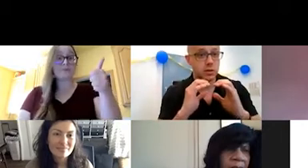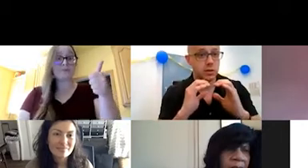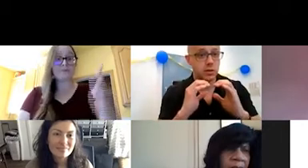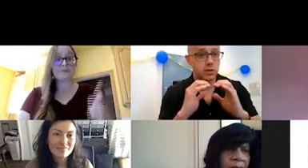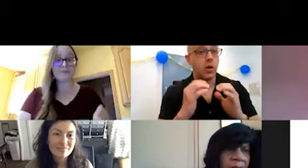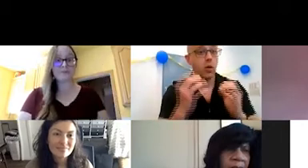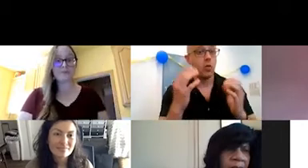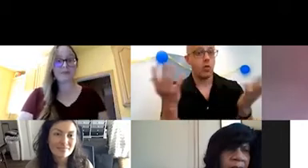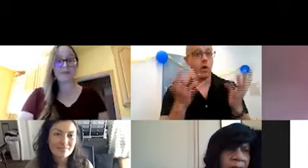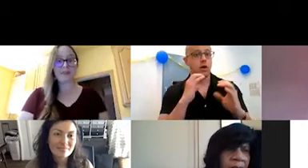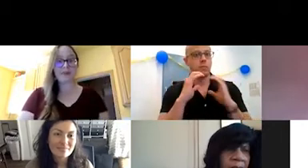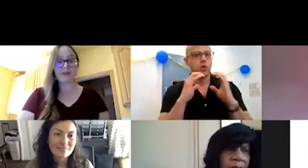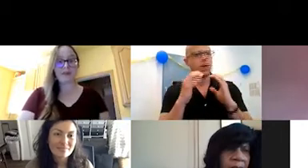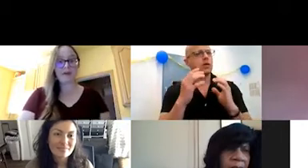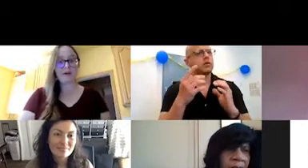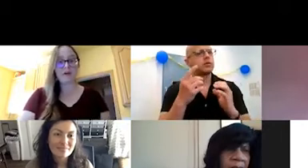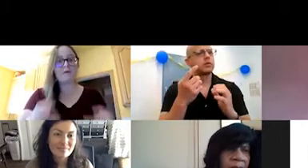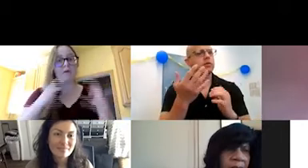What? Communicate?